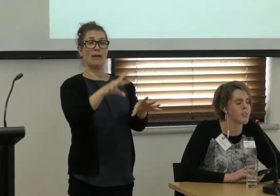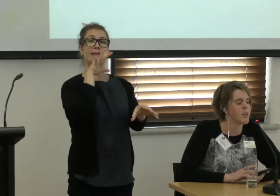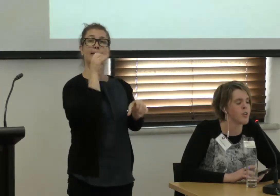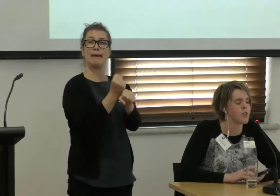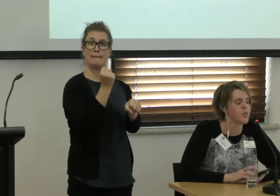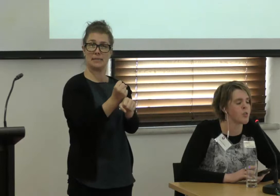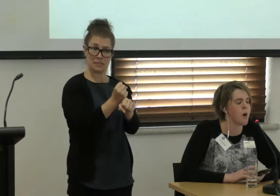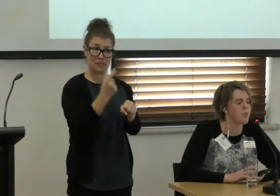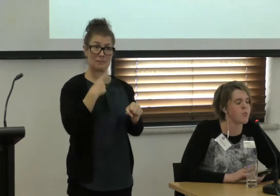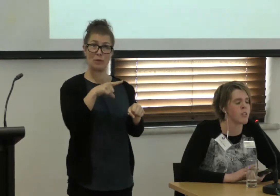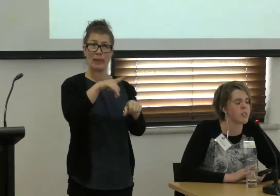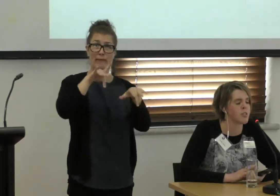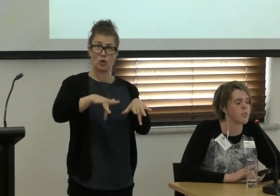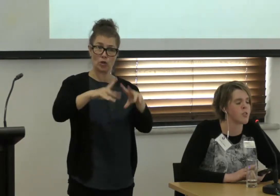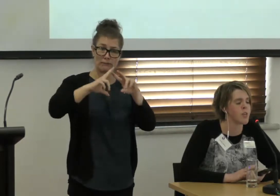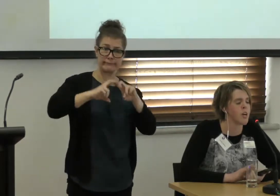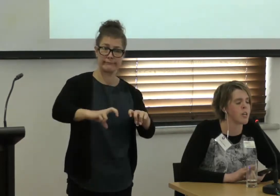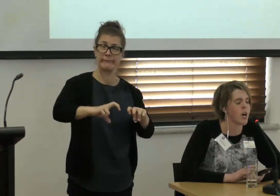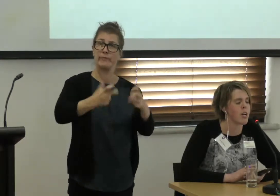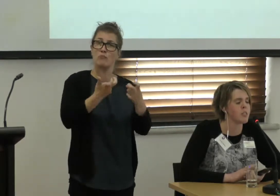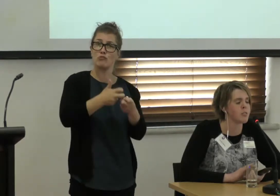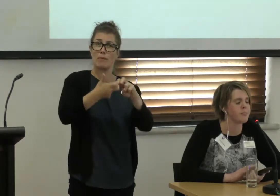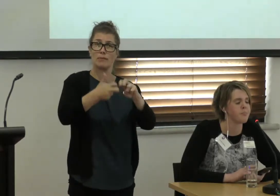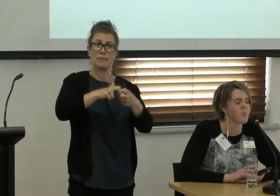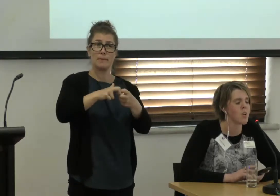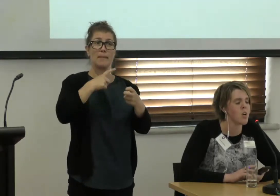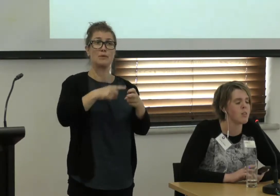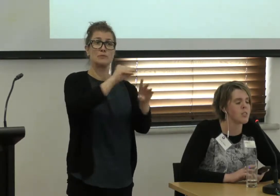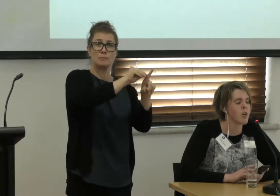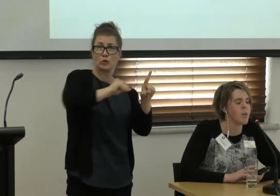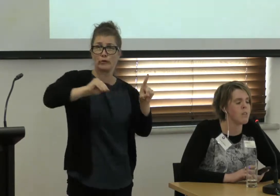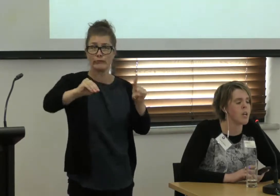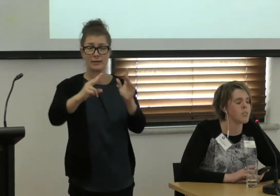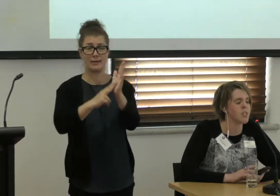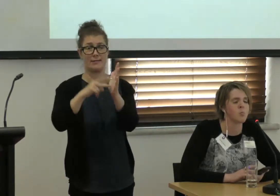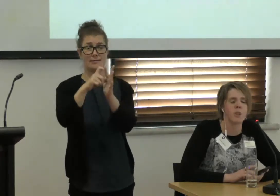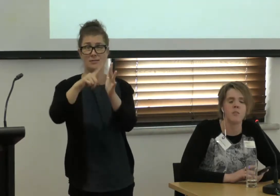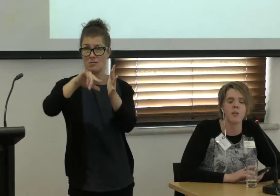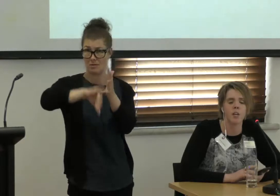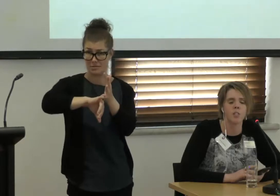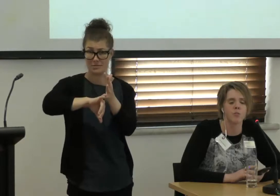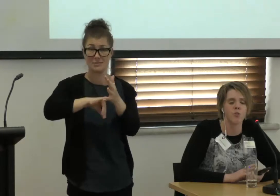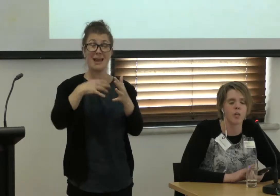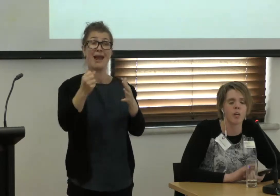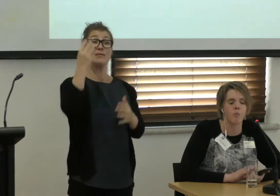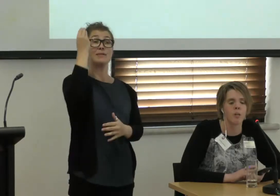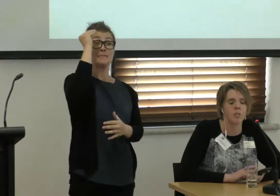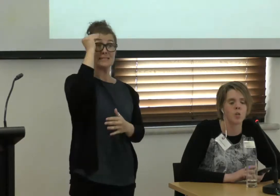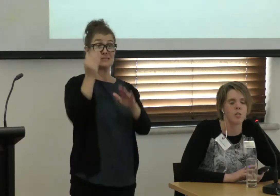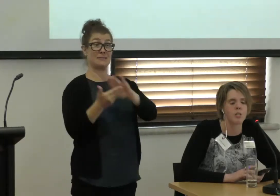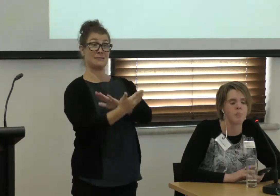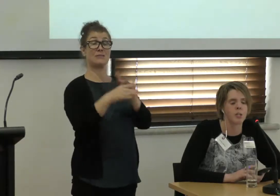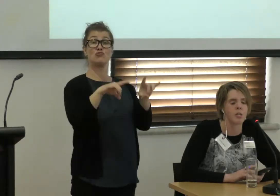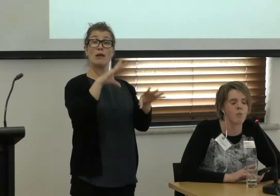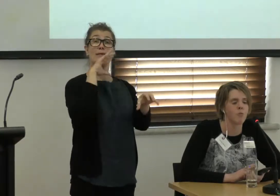these issues as part of the transition to the NDIS. There's a committee that exists within the Council of Australian Governments called